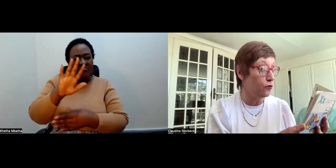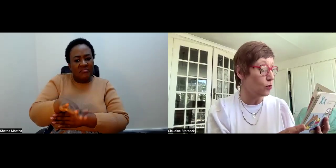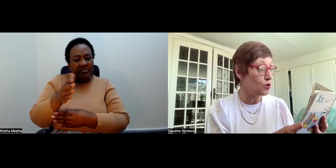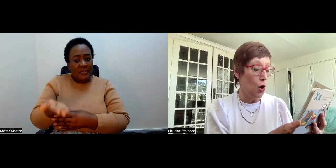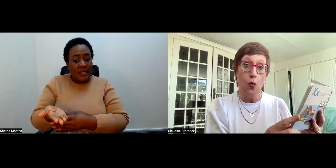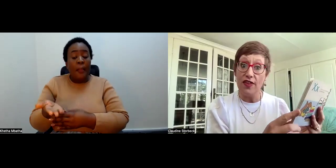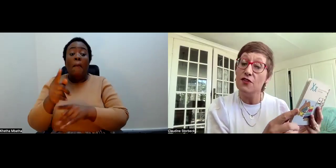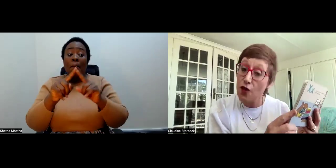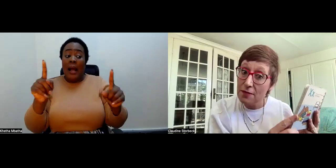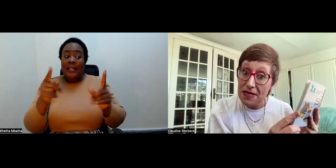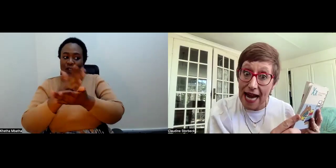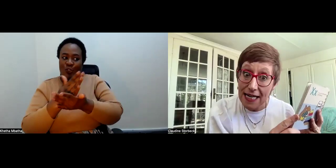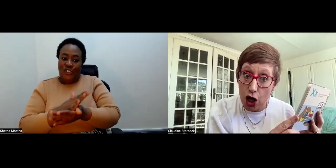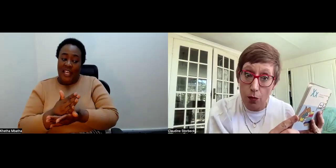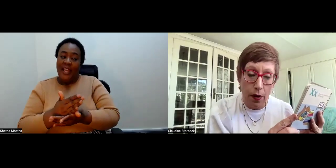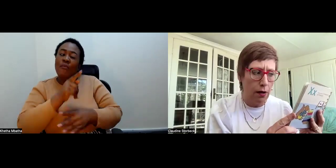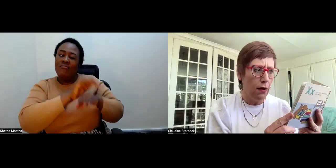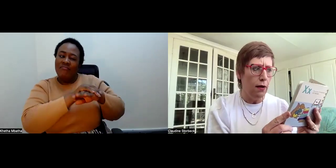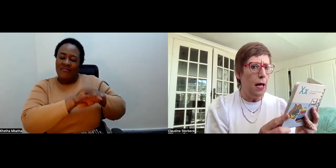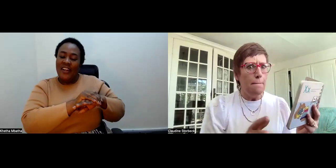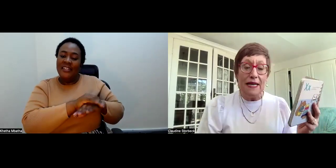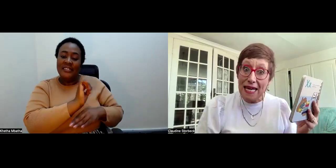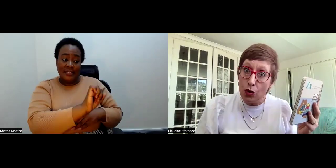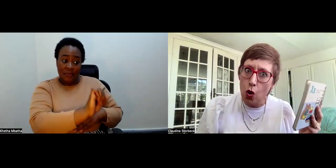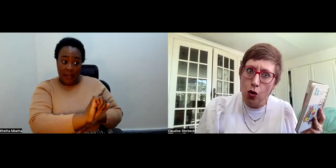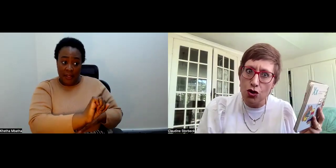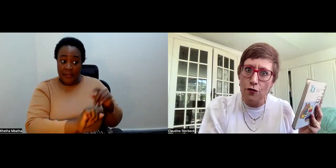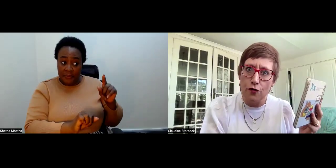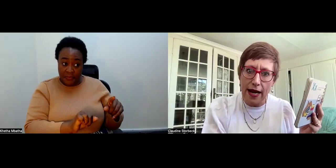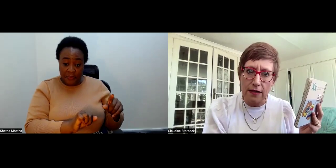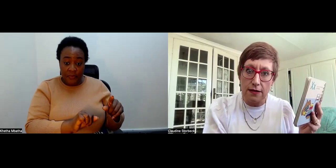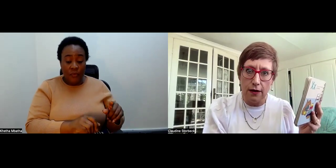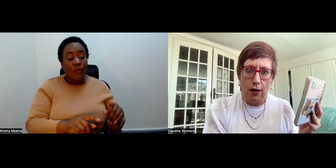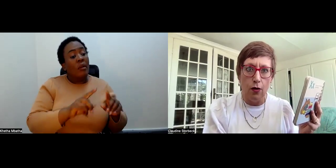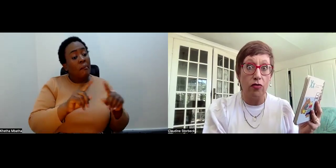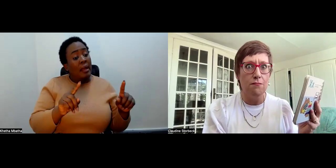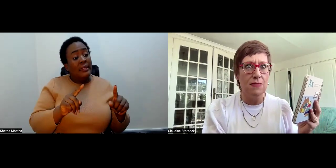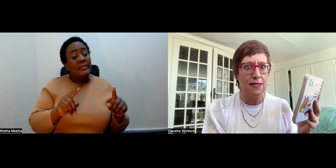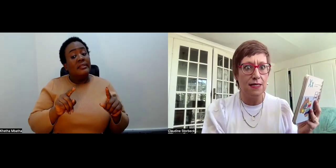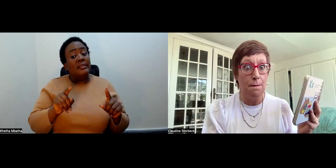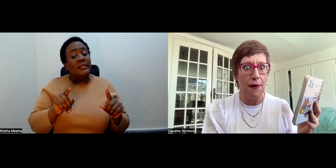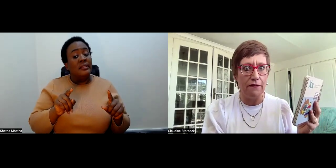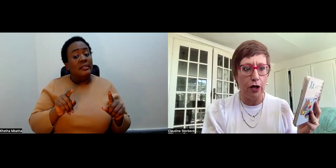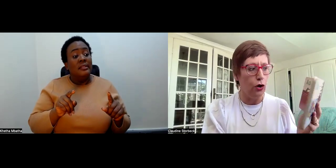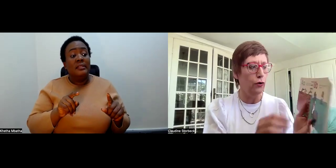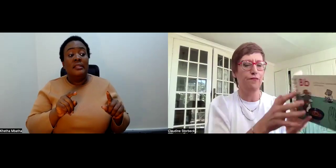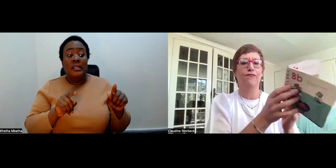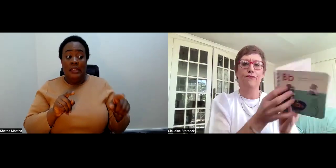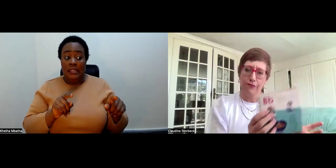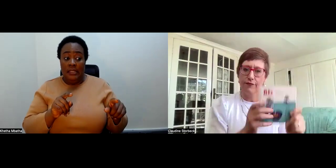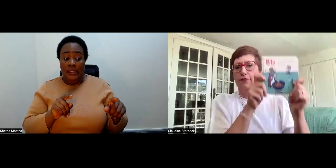his boerewors with his friend, Mr. Antelope, but he was also friends with Mr.